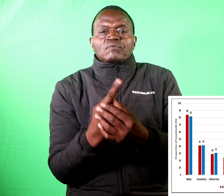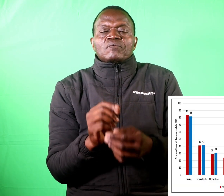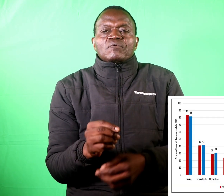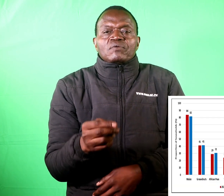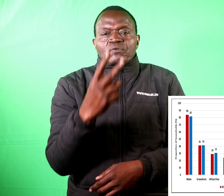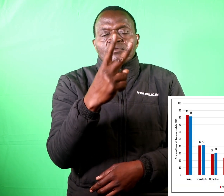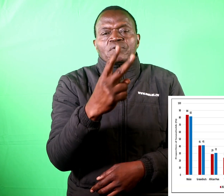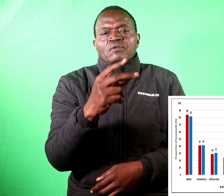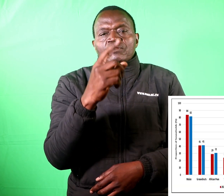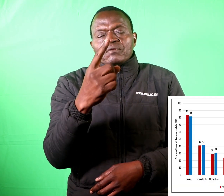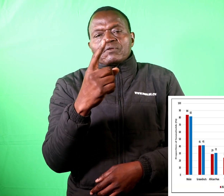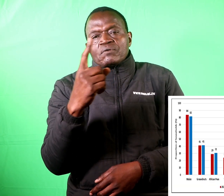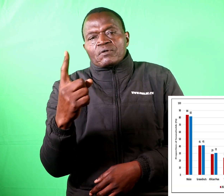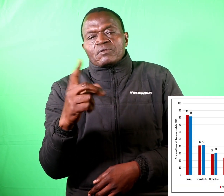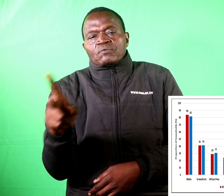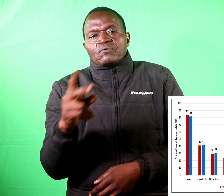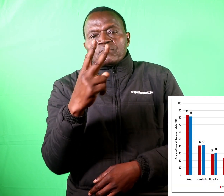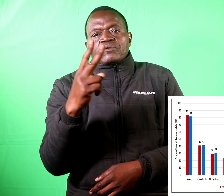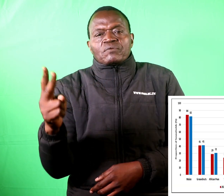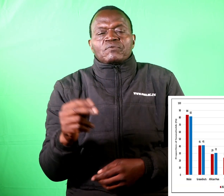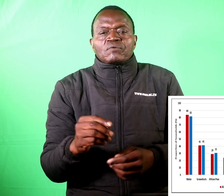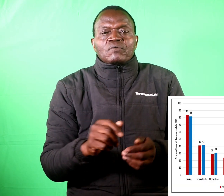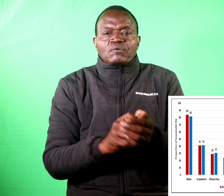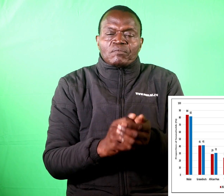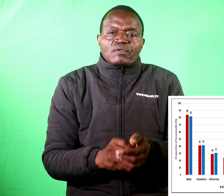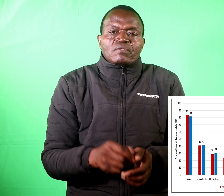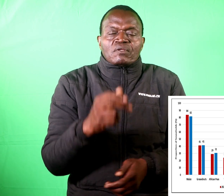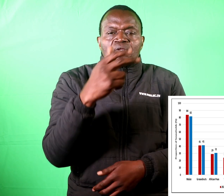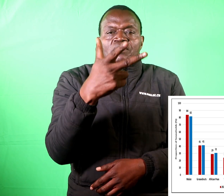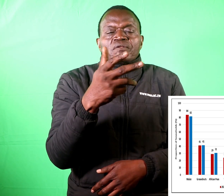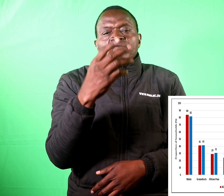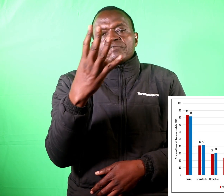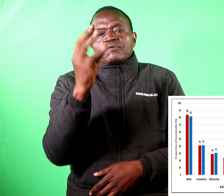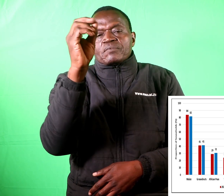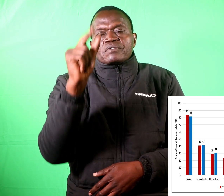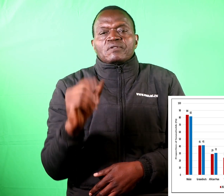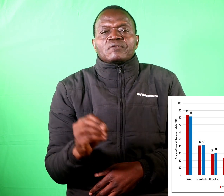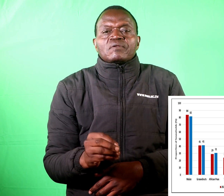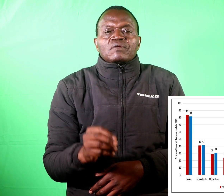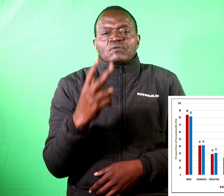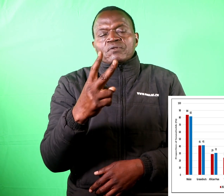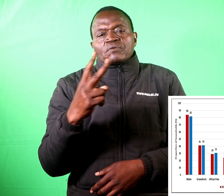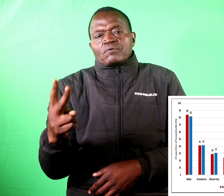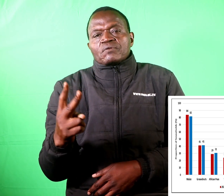2021 to 2022, maize 84%, 2022 to